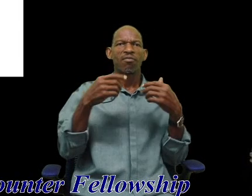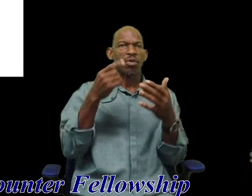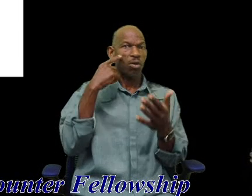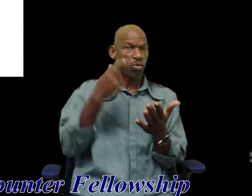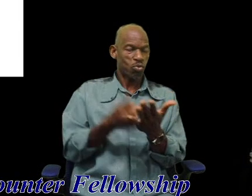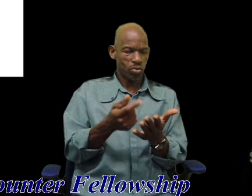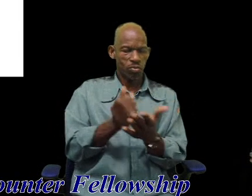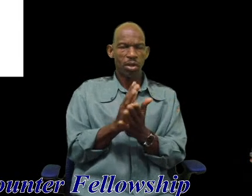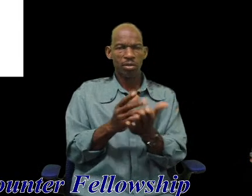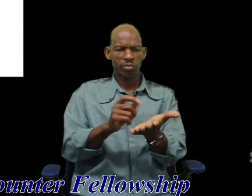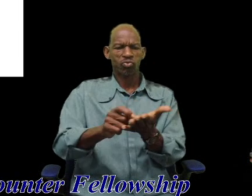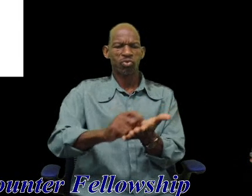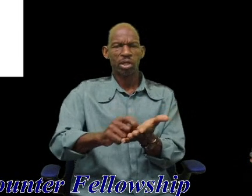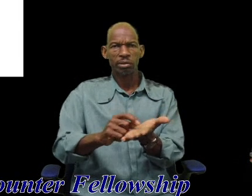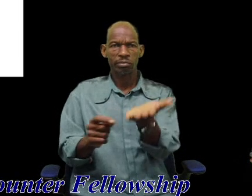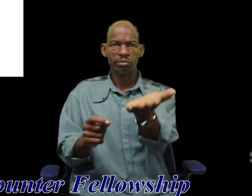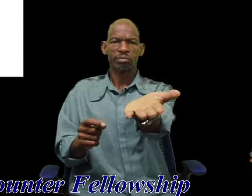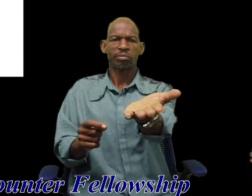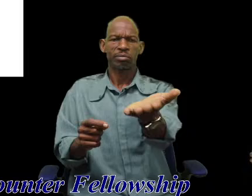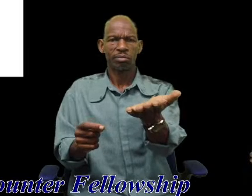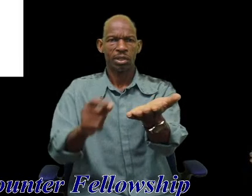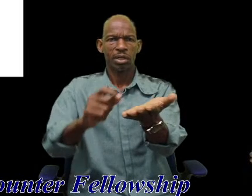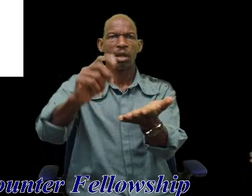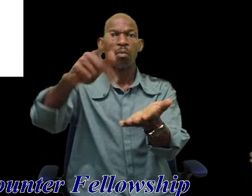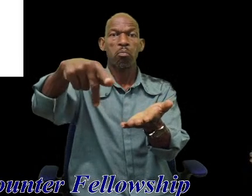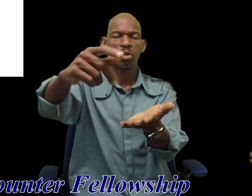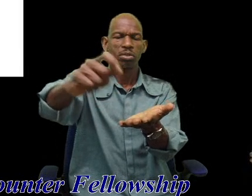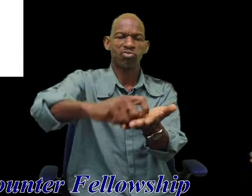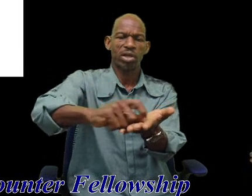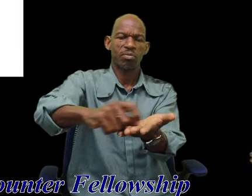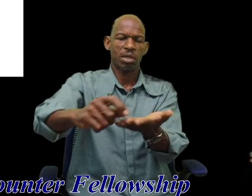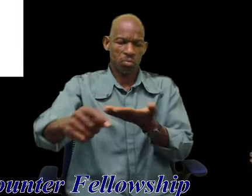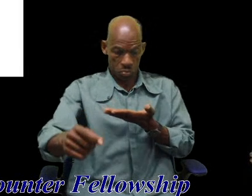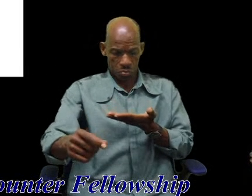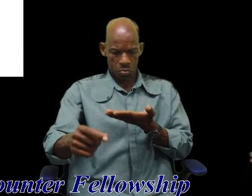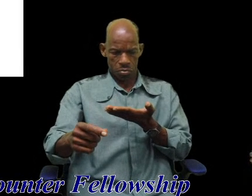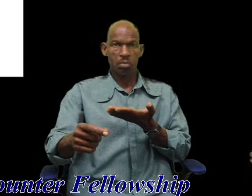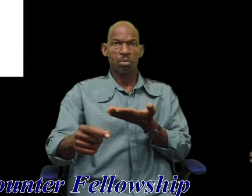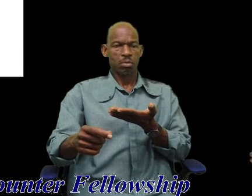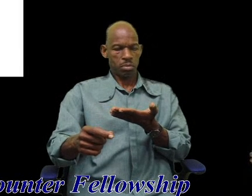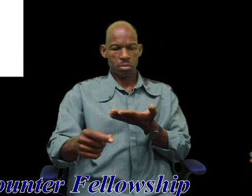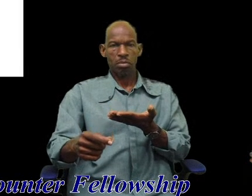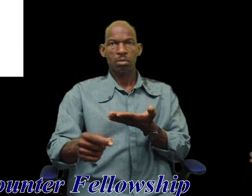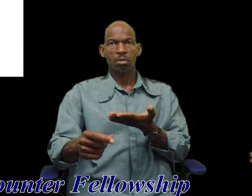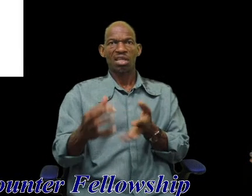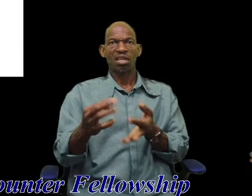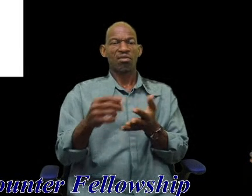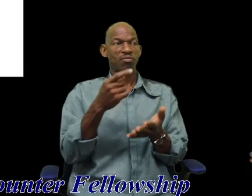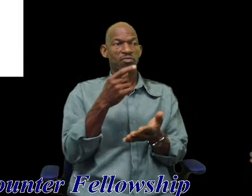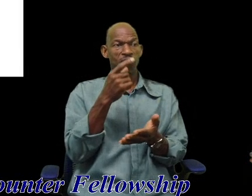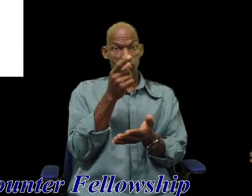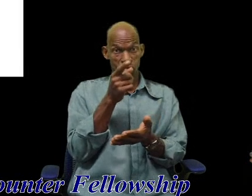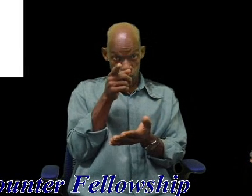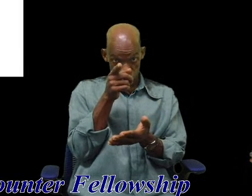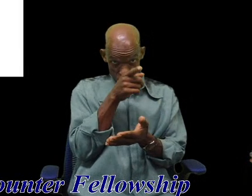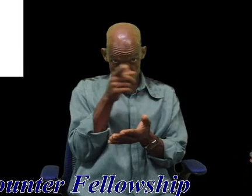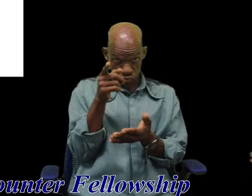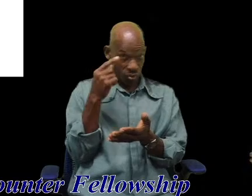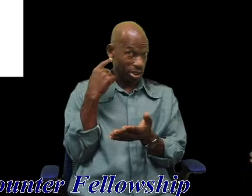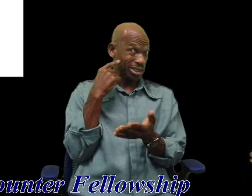don't know sign language. And if you write it in the wrong way, they will think either